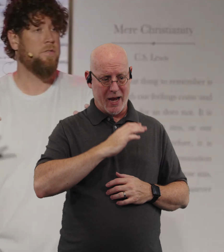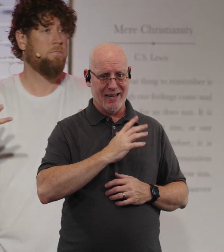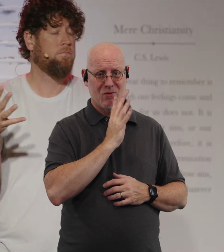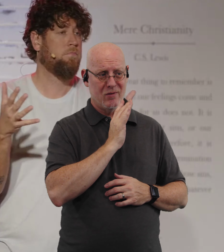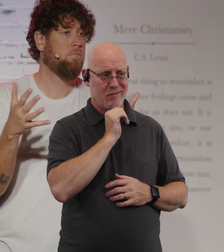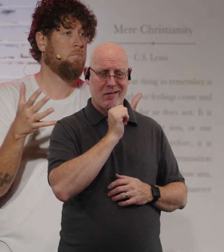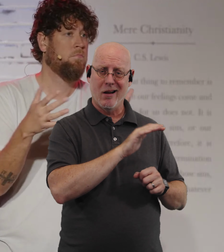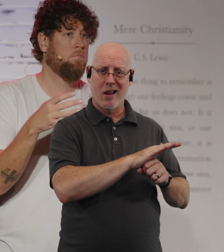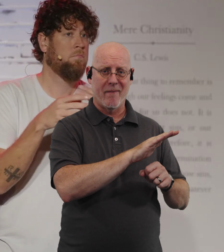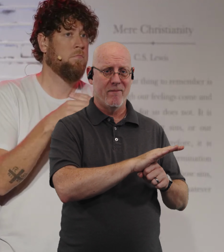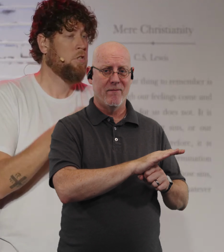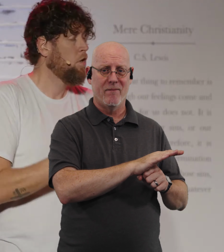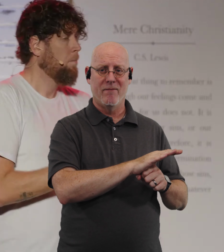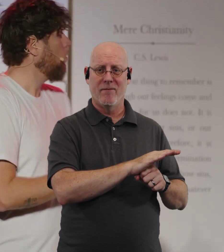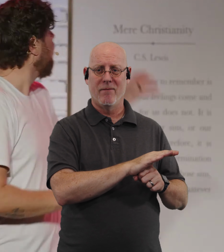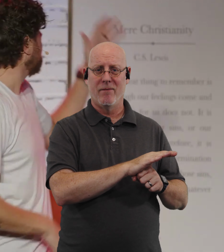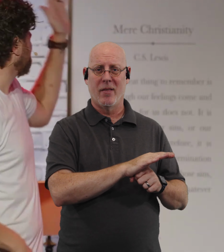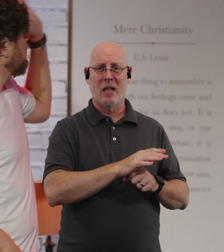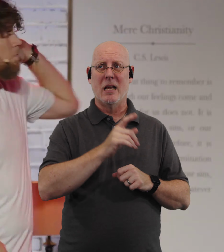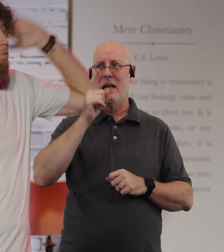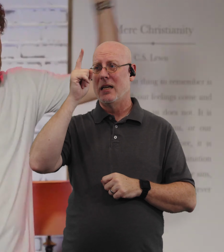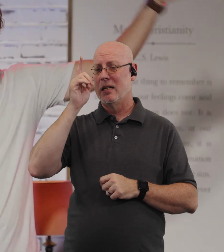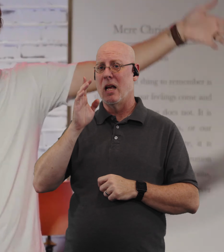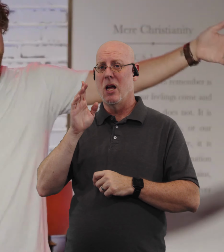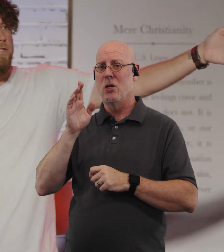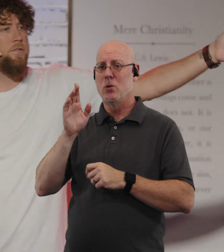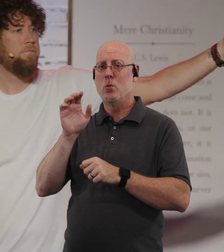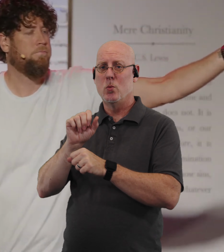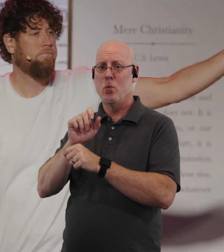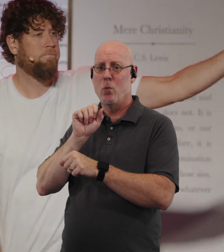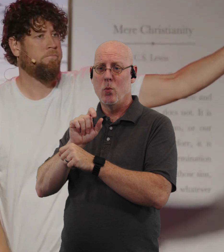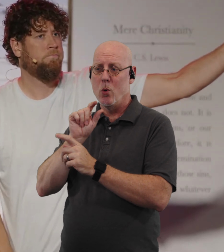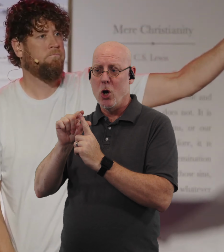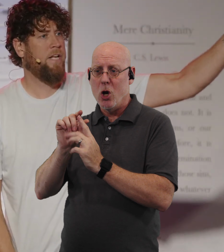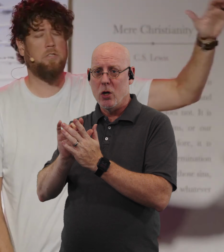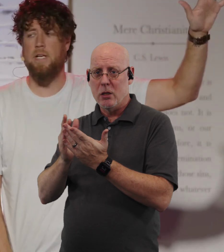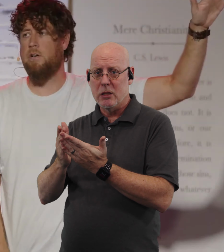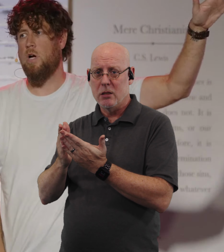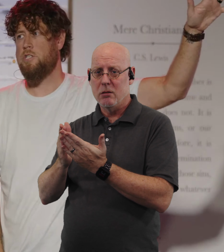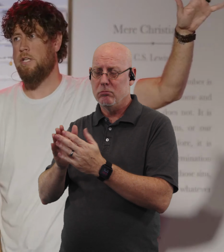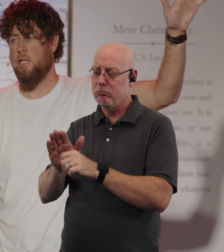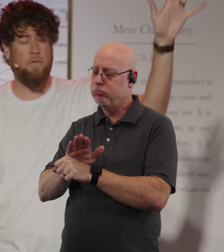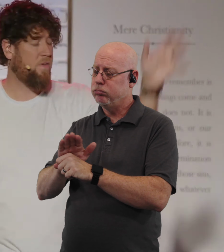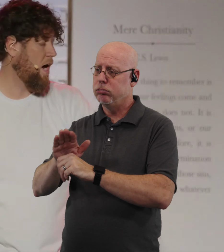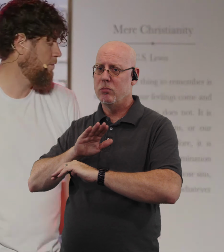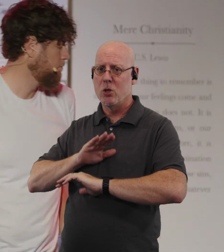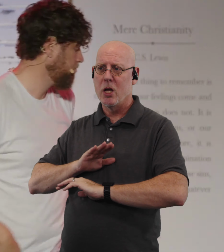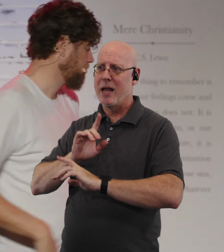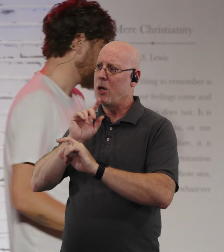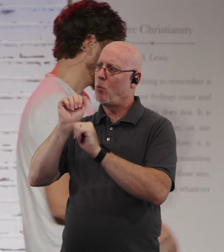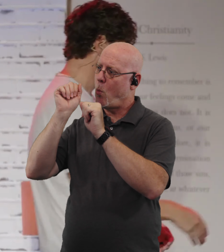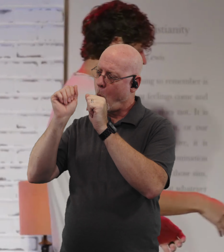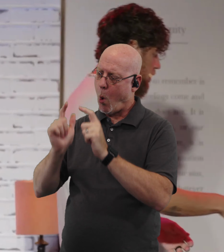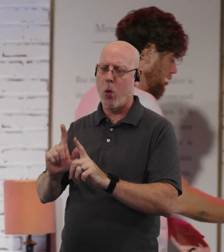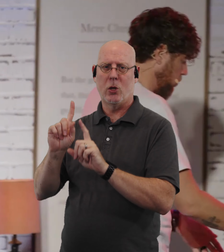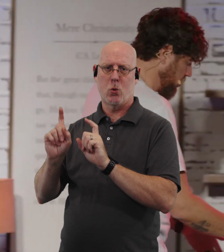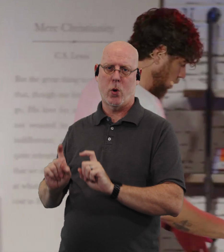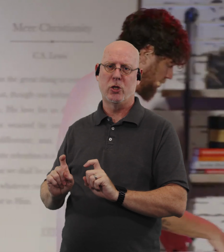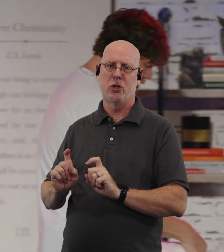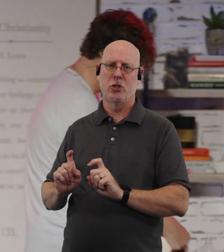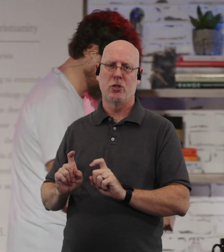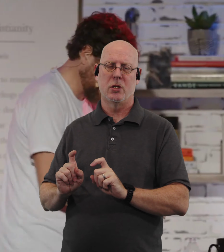insufficient. But the word of the Lord is completely sufficient. It answers every question. And then number 5, and